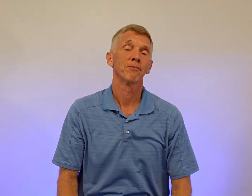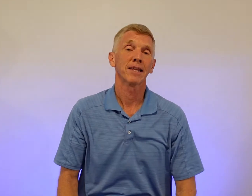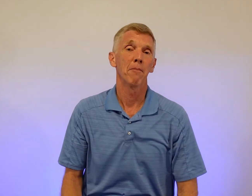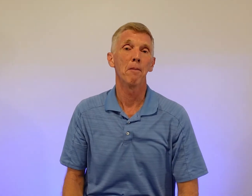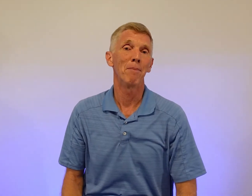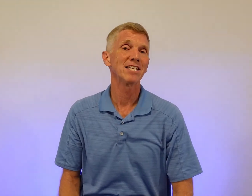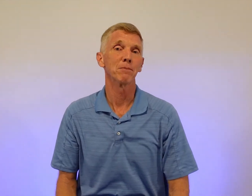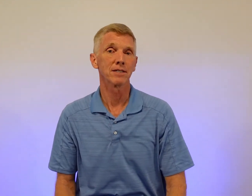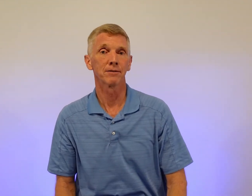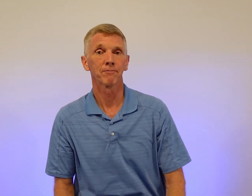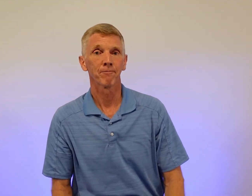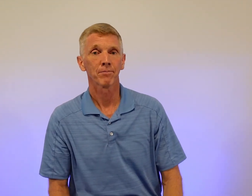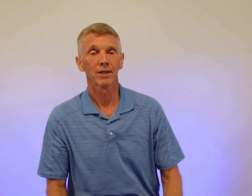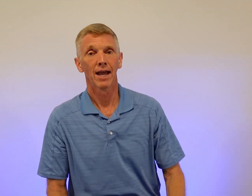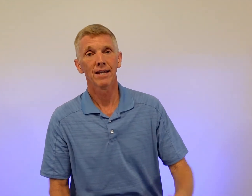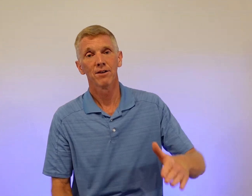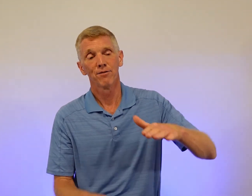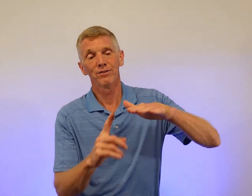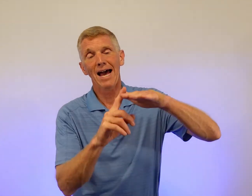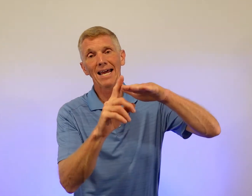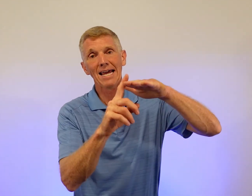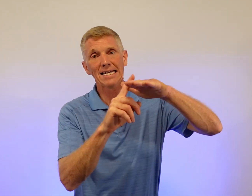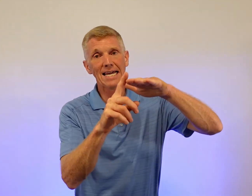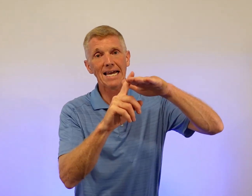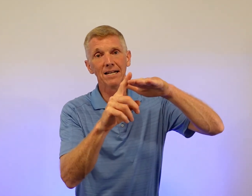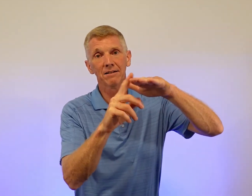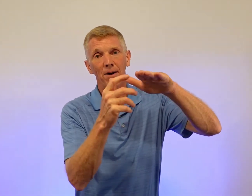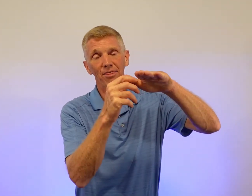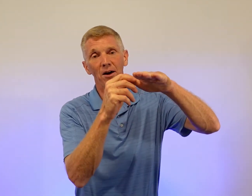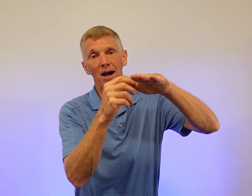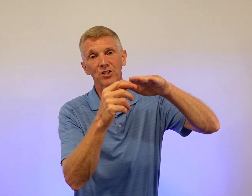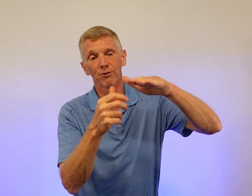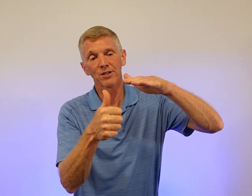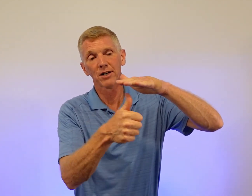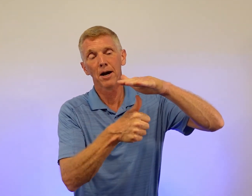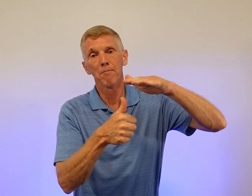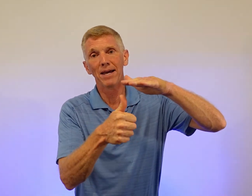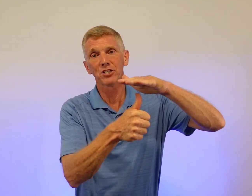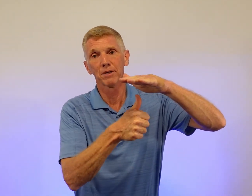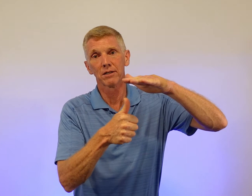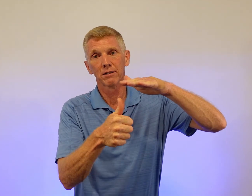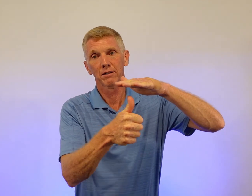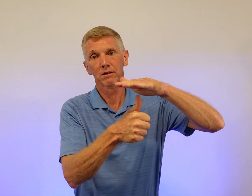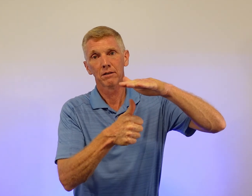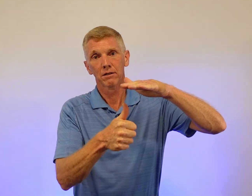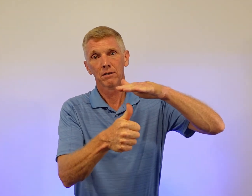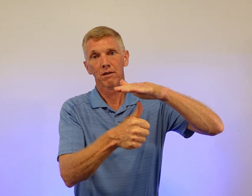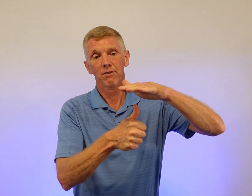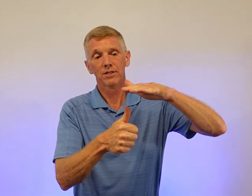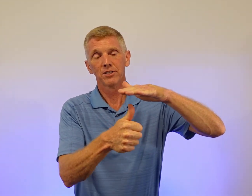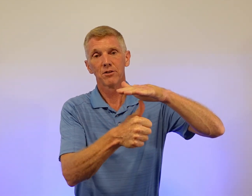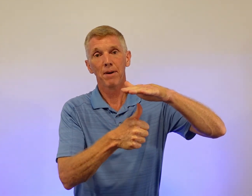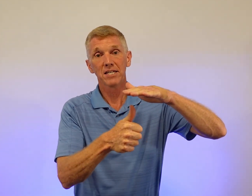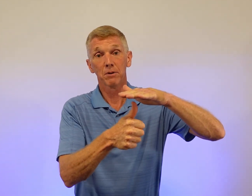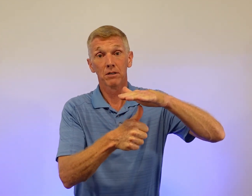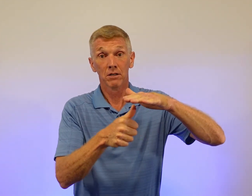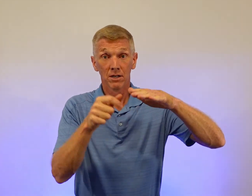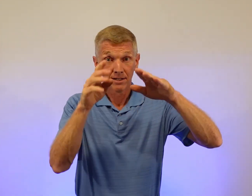How about basement? Okay, flat hand again, my thumb outstretched, a basement. This is the basement. Does